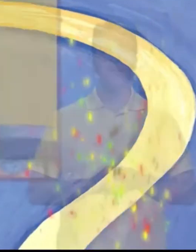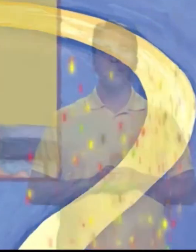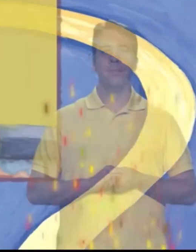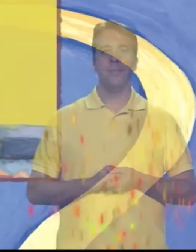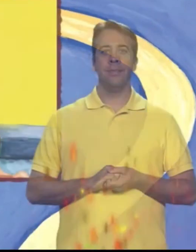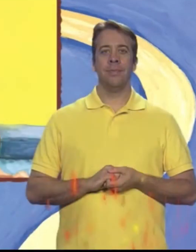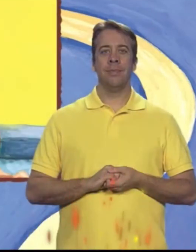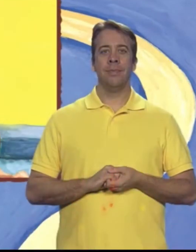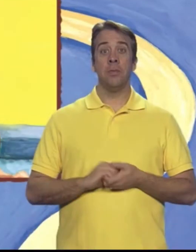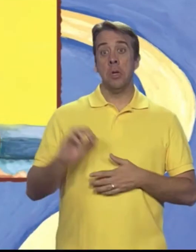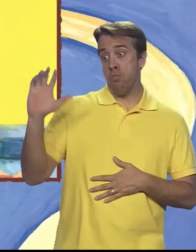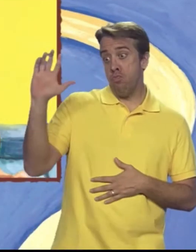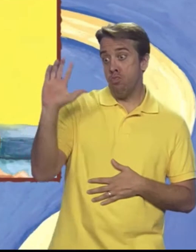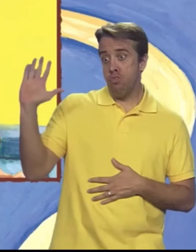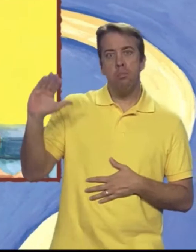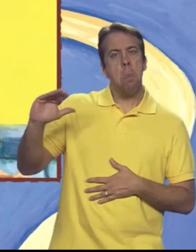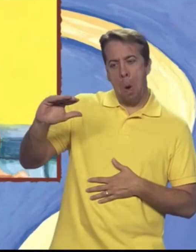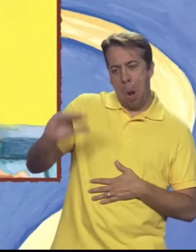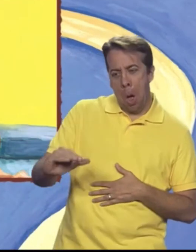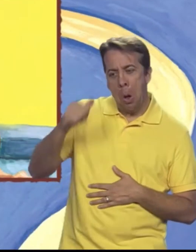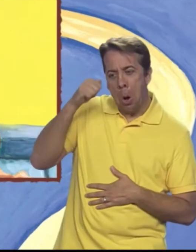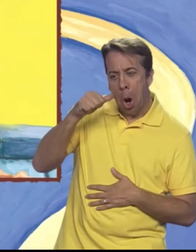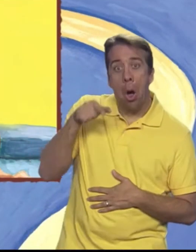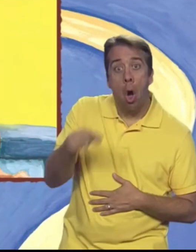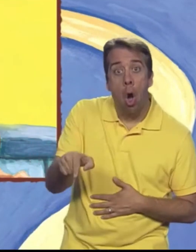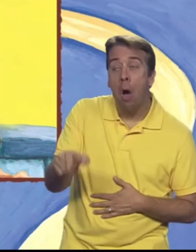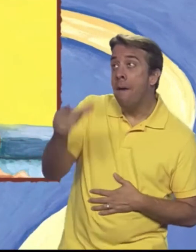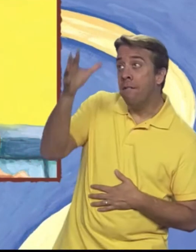Once upon a time, there was a young girl called Cinderella.